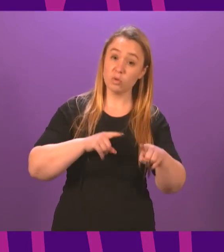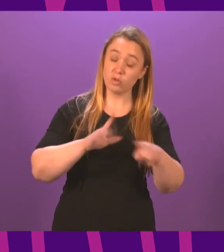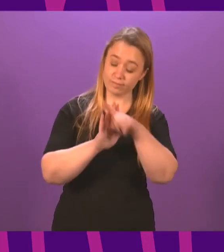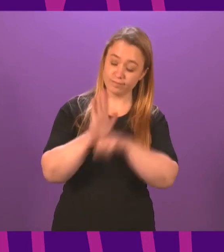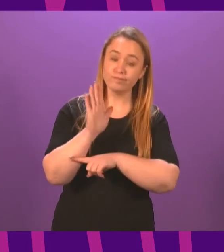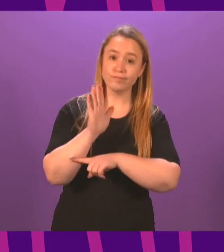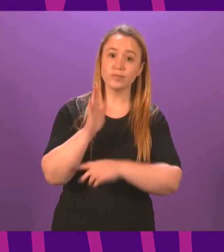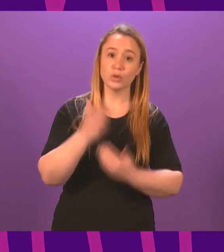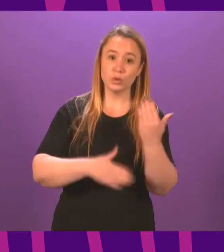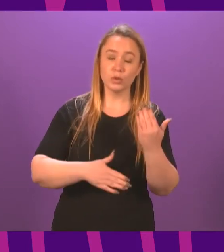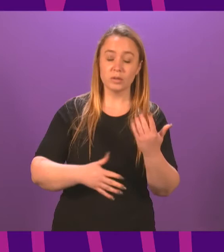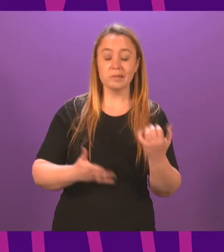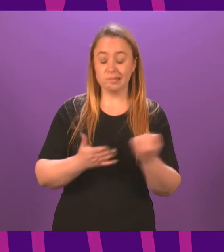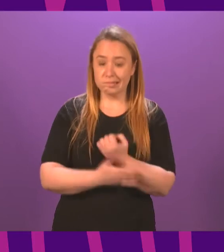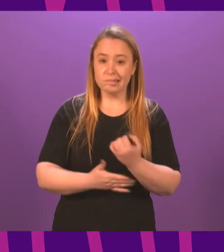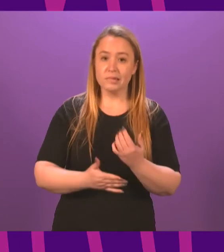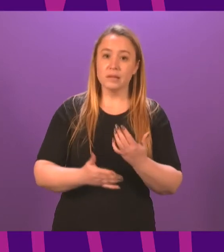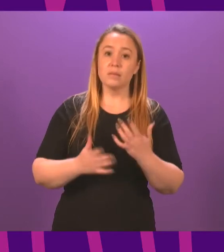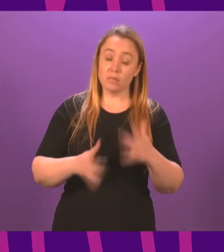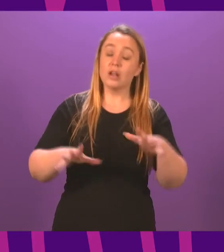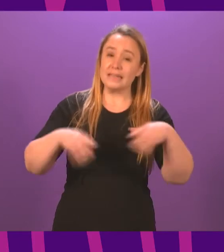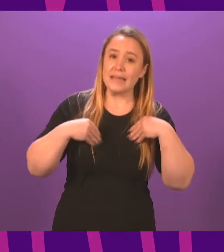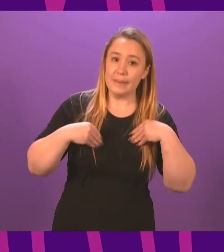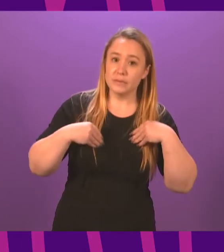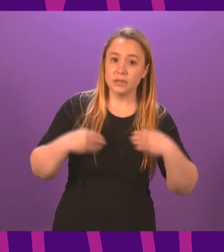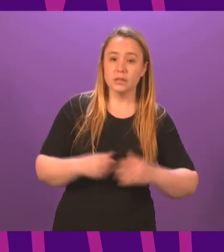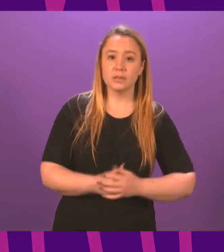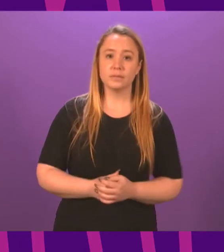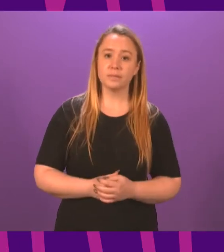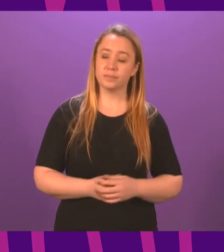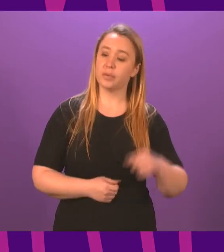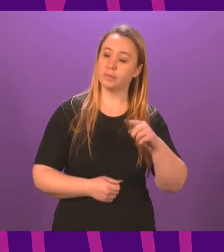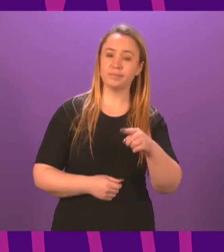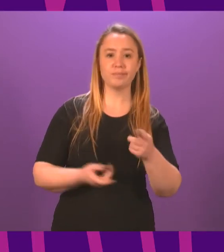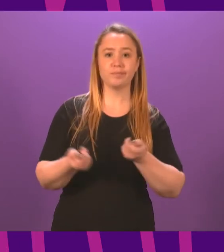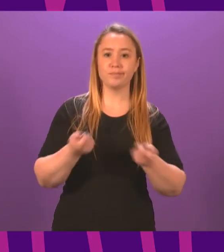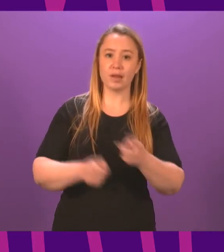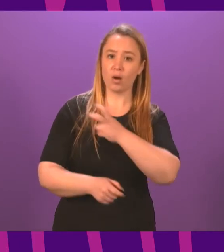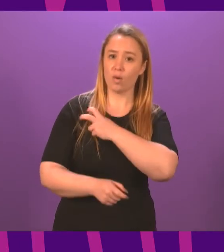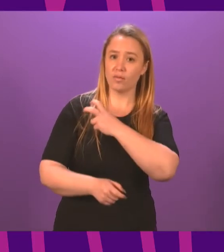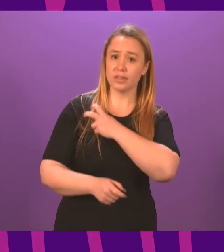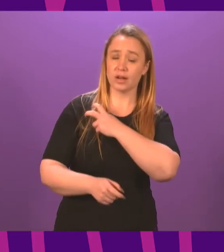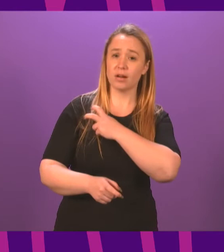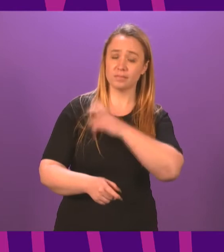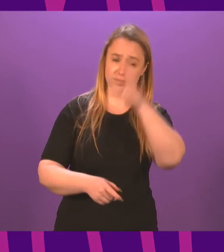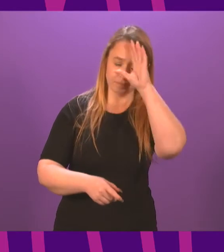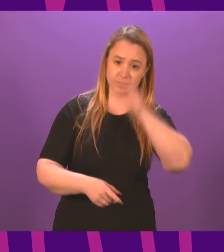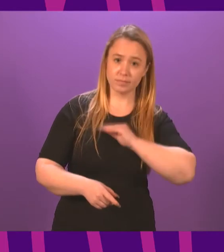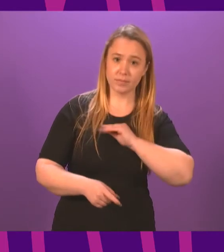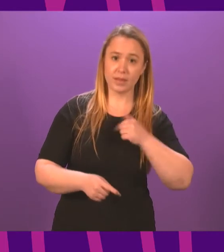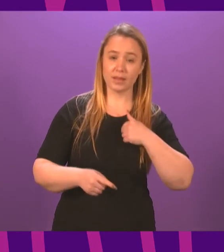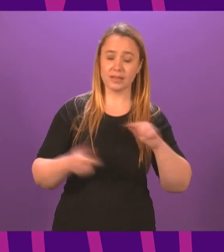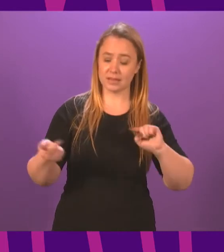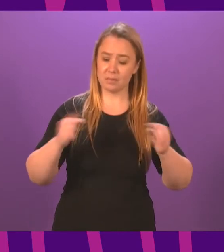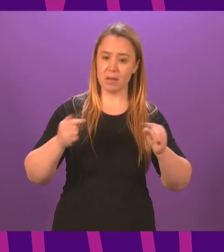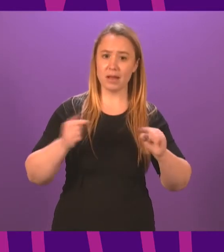restrictions, regrettable as they are. However, as the Presiding Officer pointed out, this is a debate on the wider